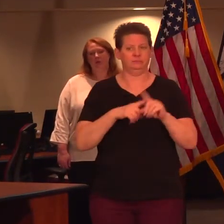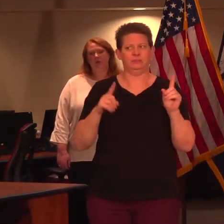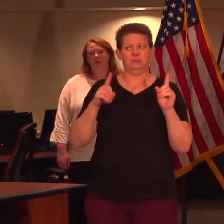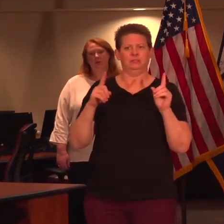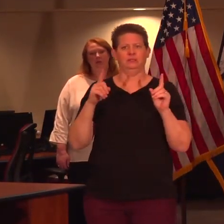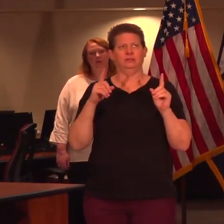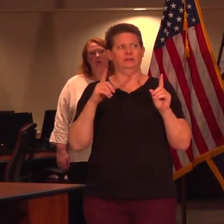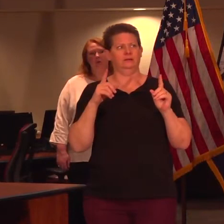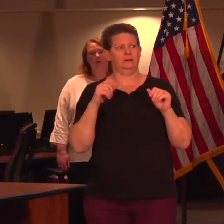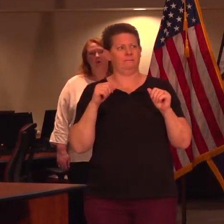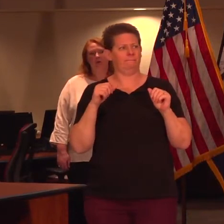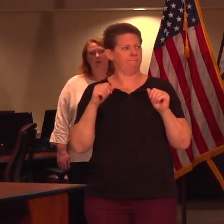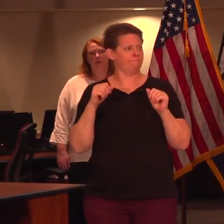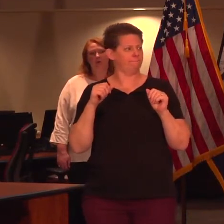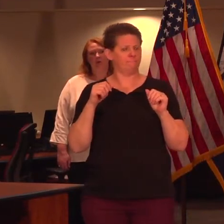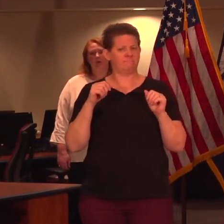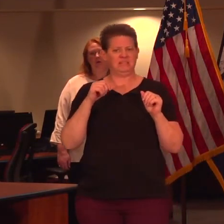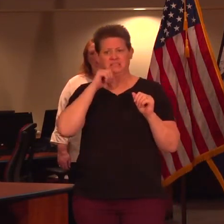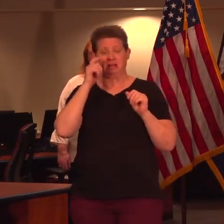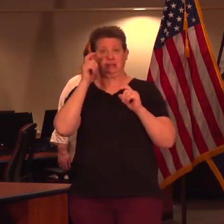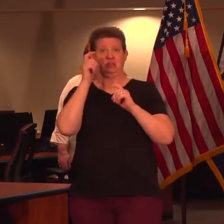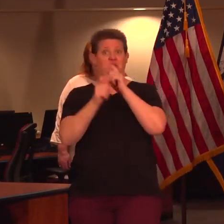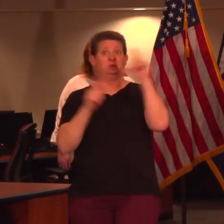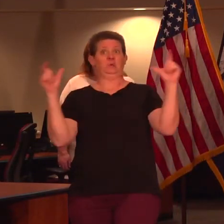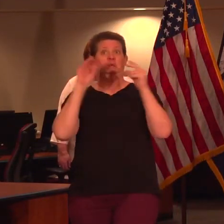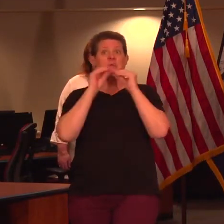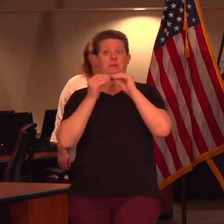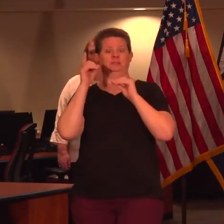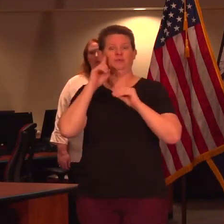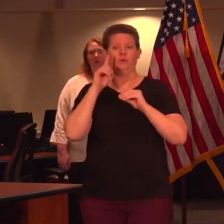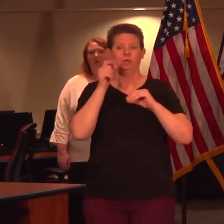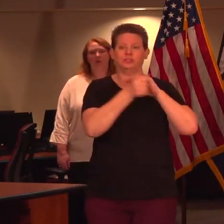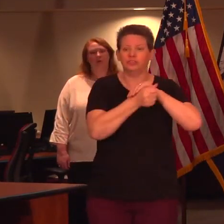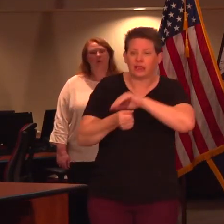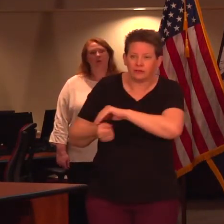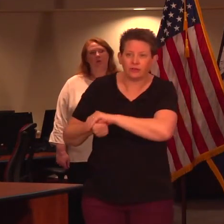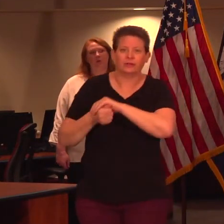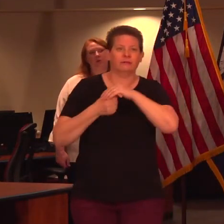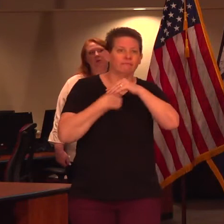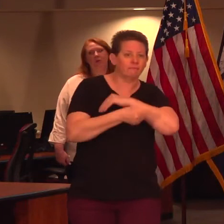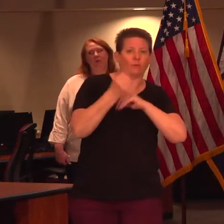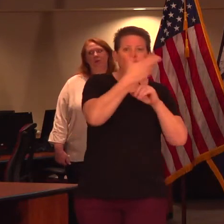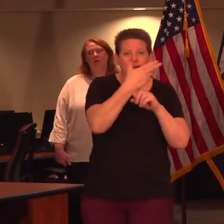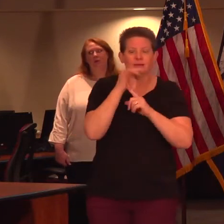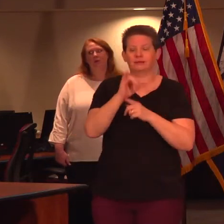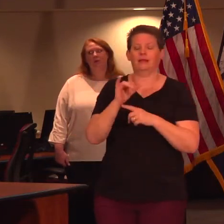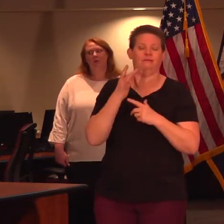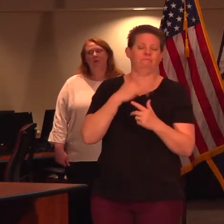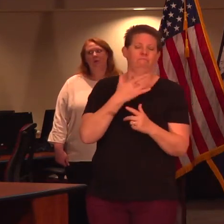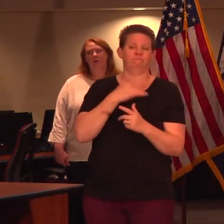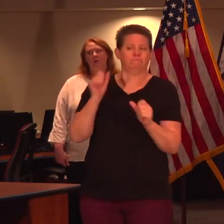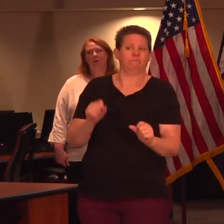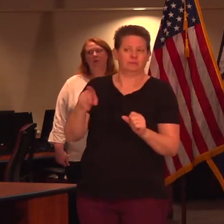point it's horrendous in terms of sheltering or finding hotels for anybody. Primarily, they'll probably, as